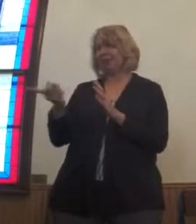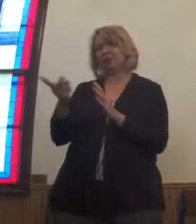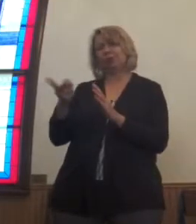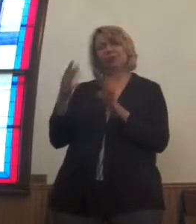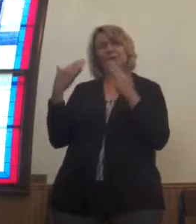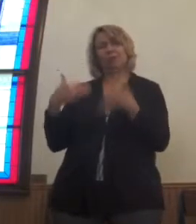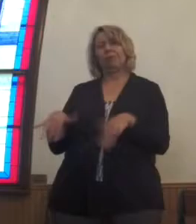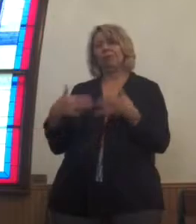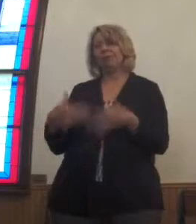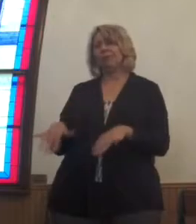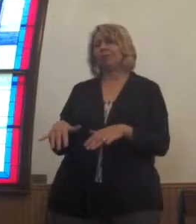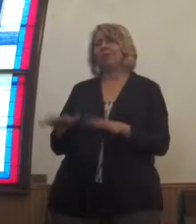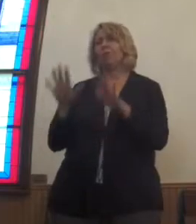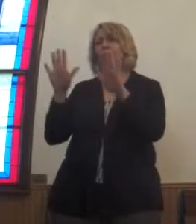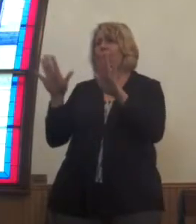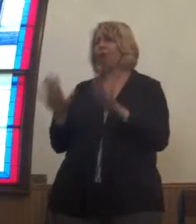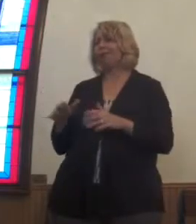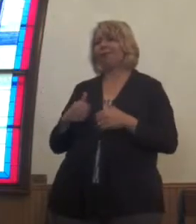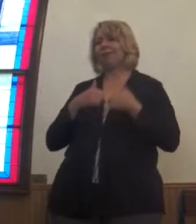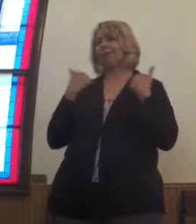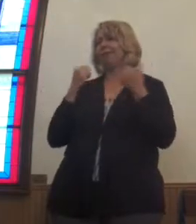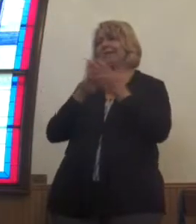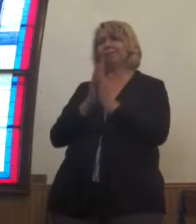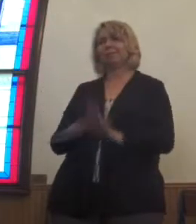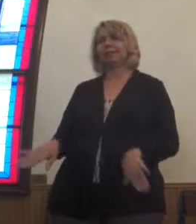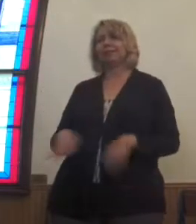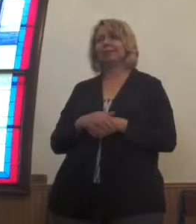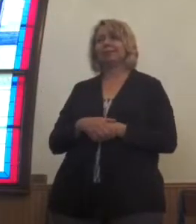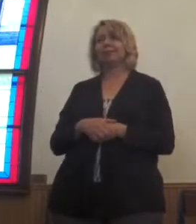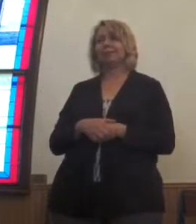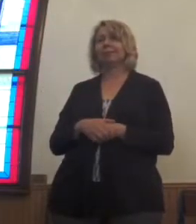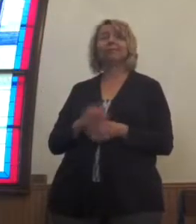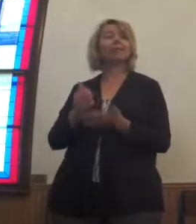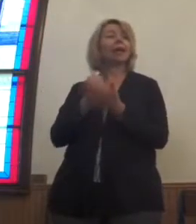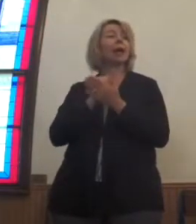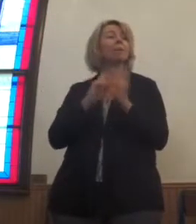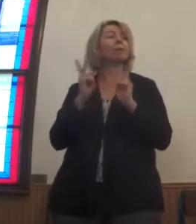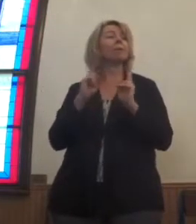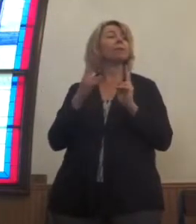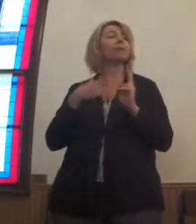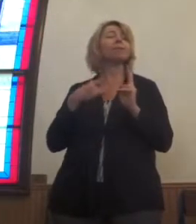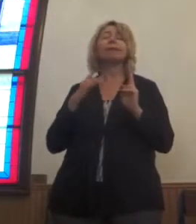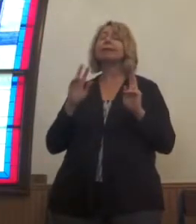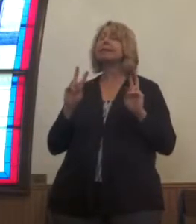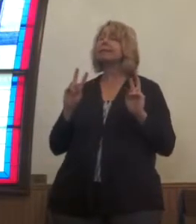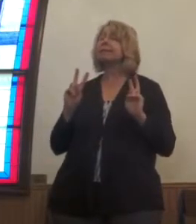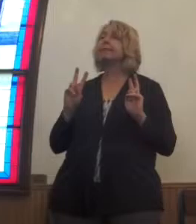it's just peacefulness in our lives, making somebody feel at ease.